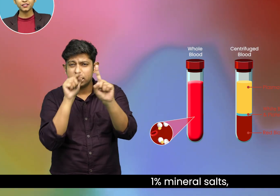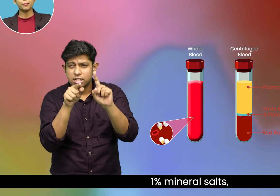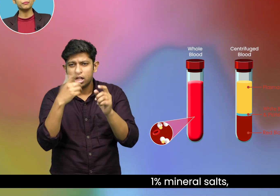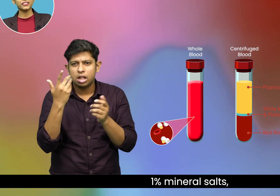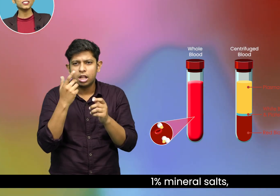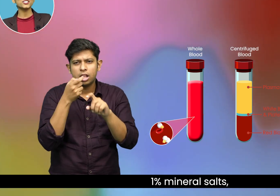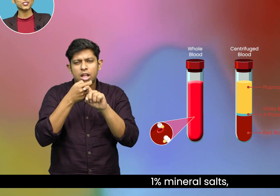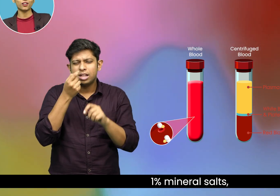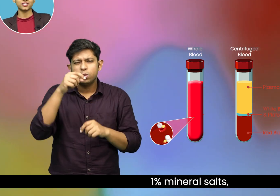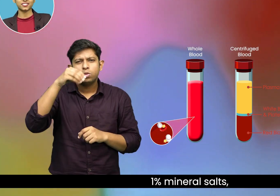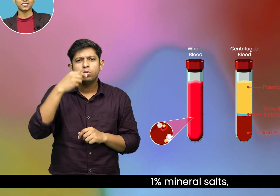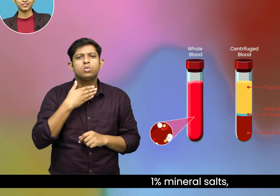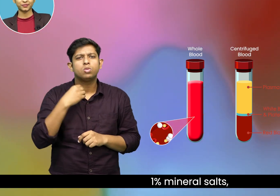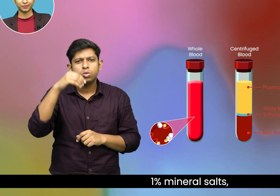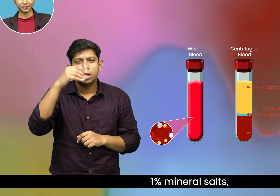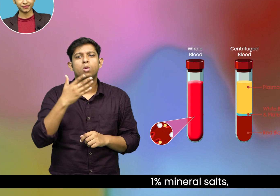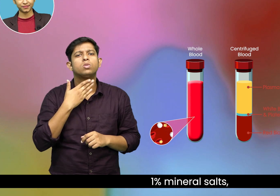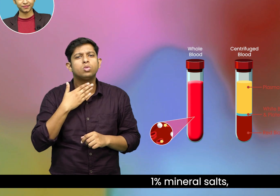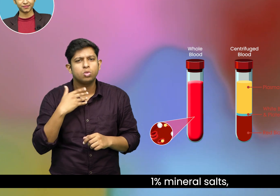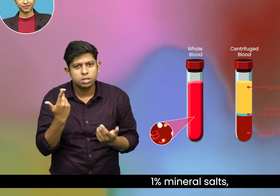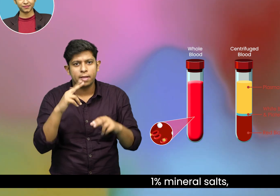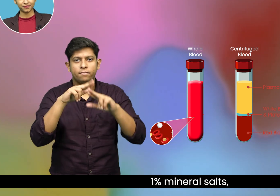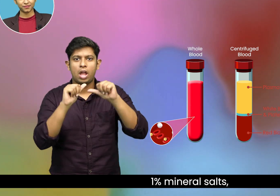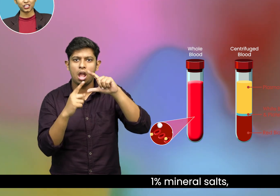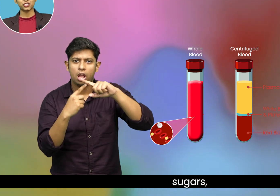1% mineral salts,